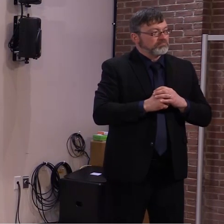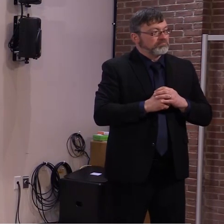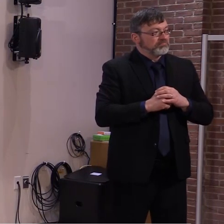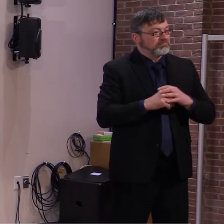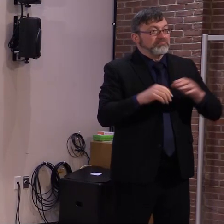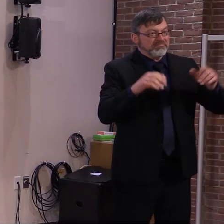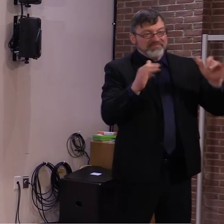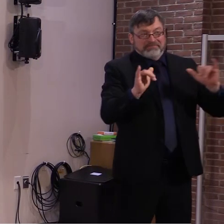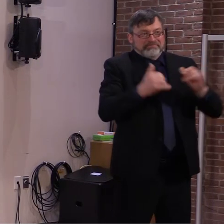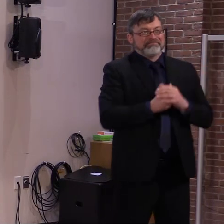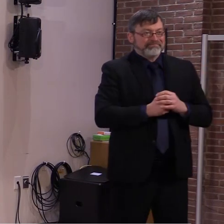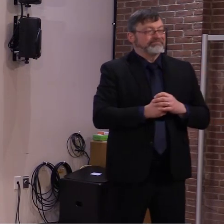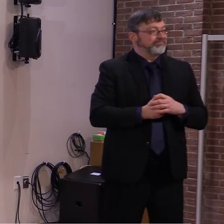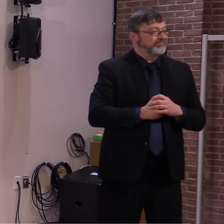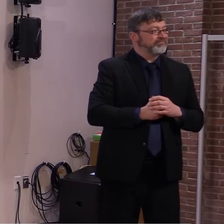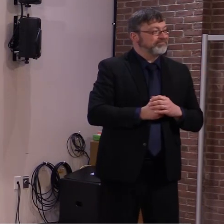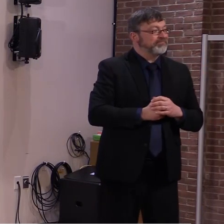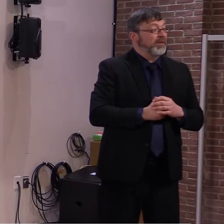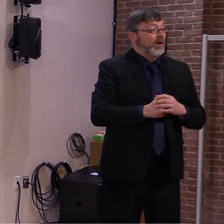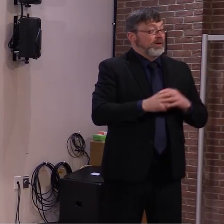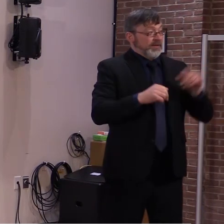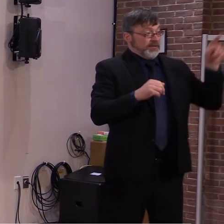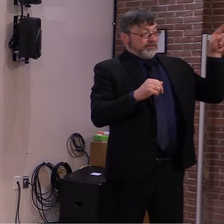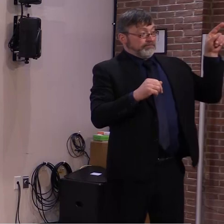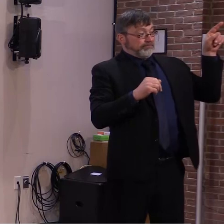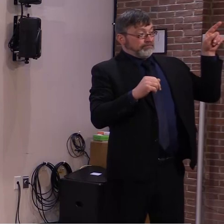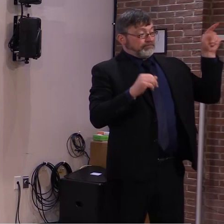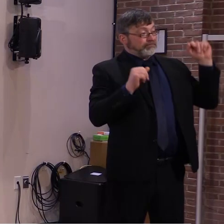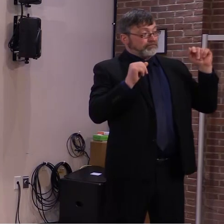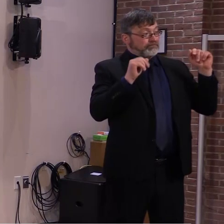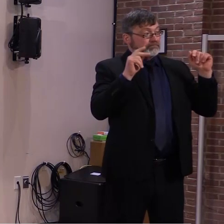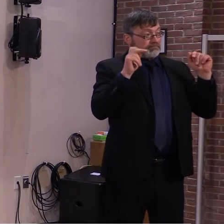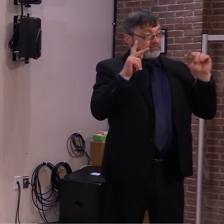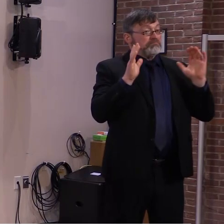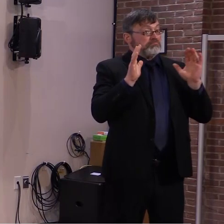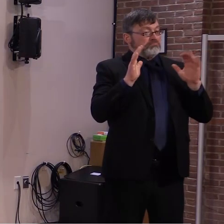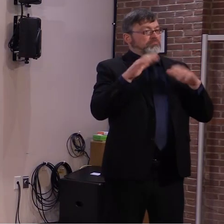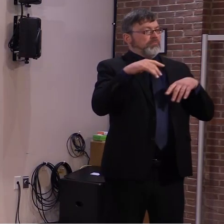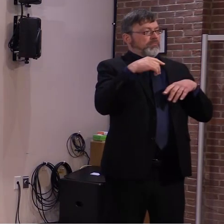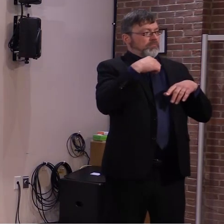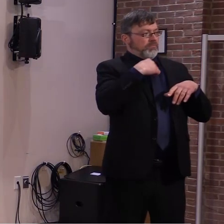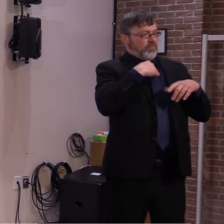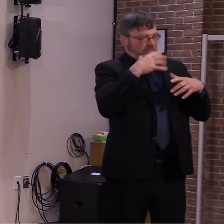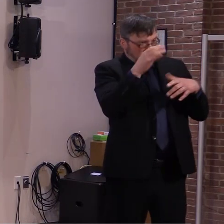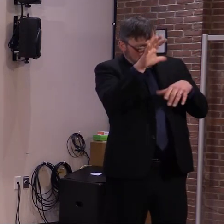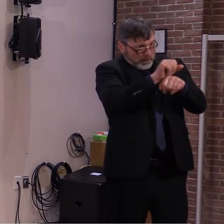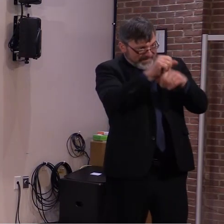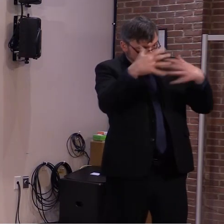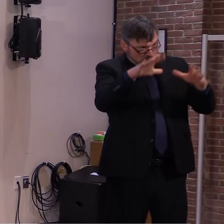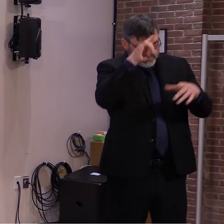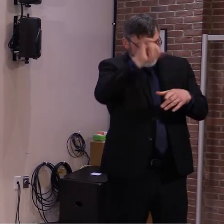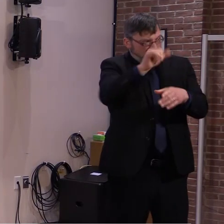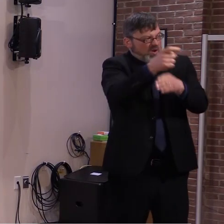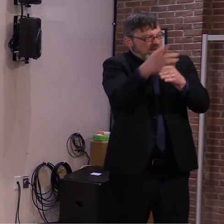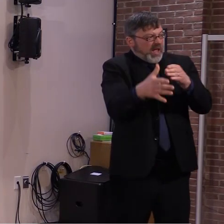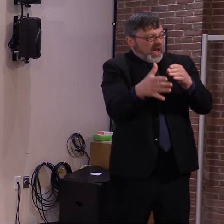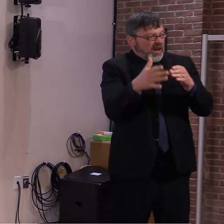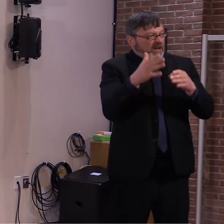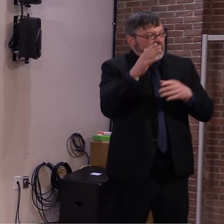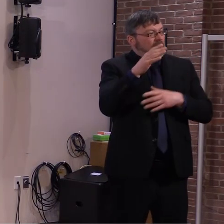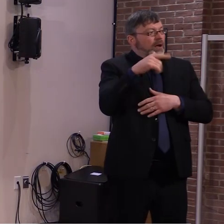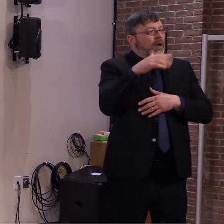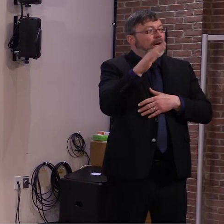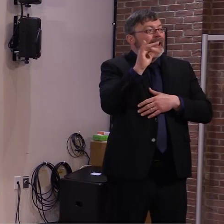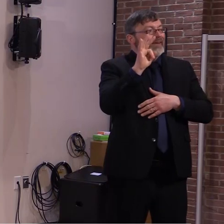855-722-7878. They will be able to accommodate only a limited number of walk-ins, so please schedule an